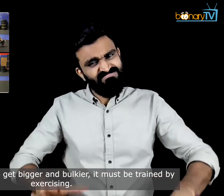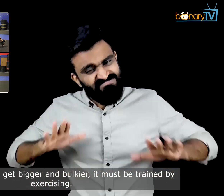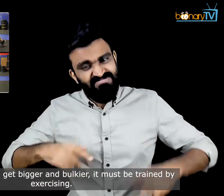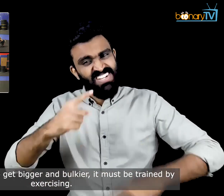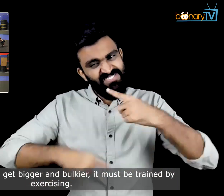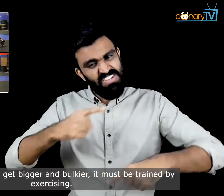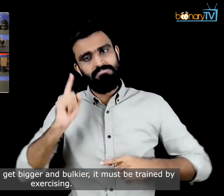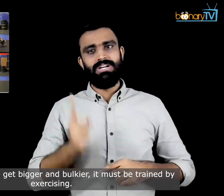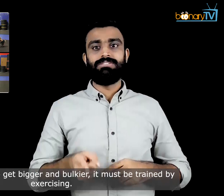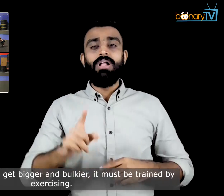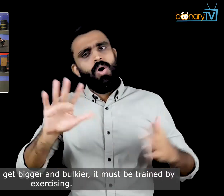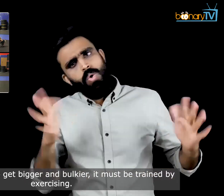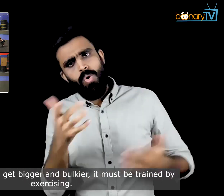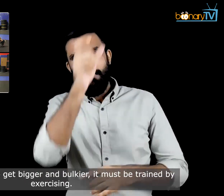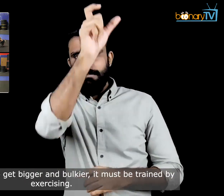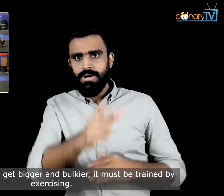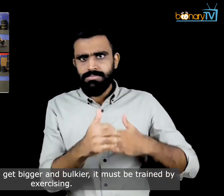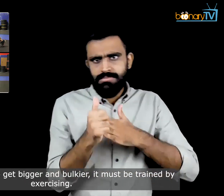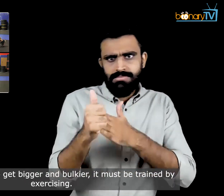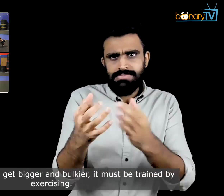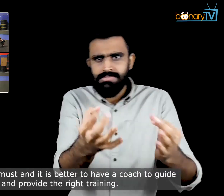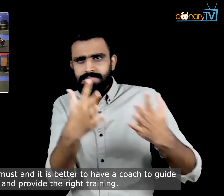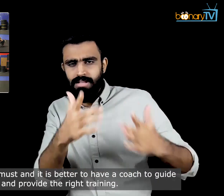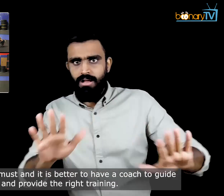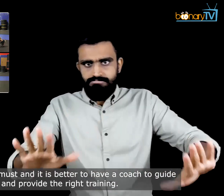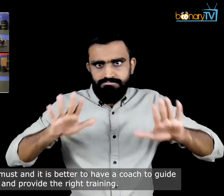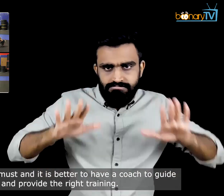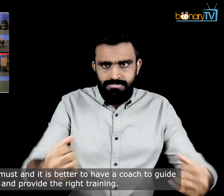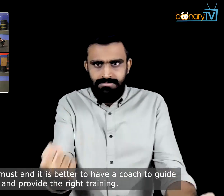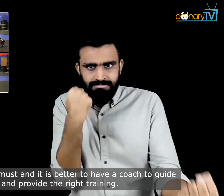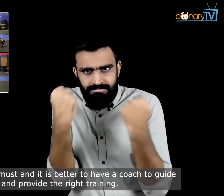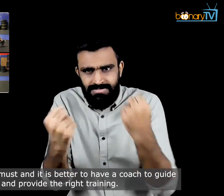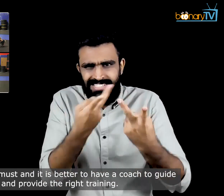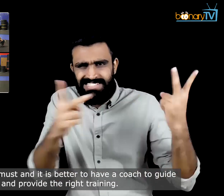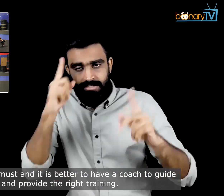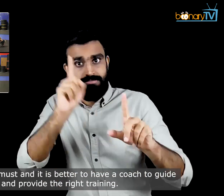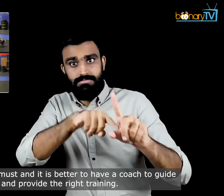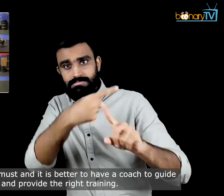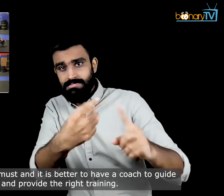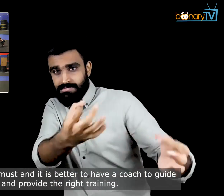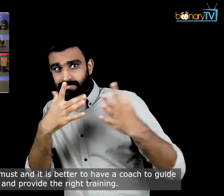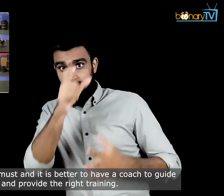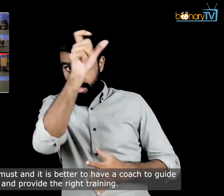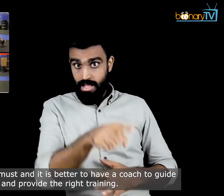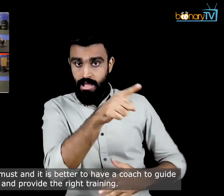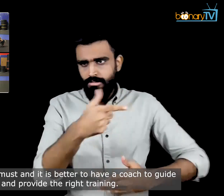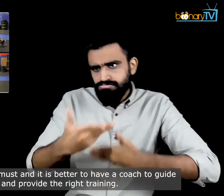it must be trained by exercising working hard is a must and it is better to have a coach